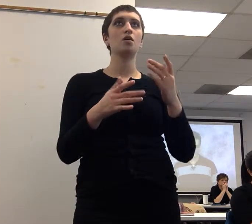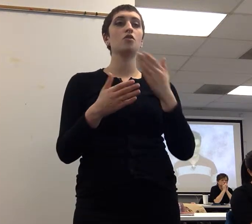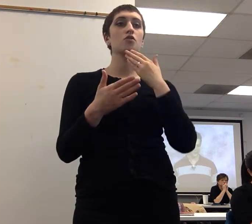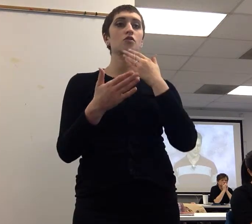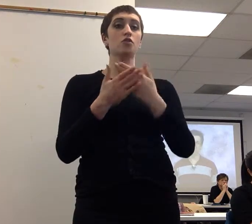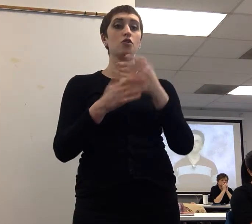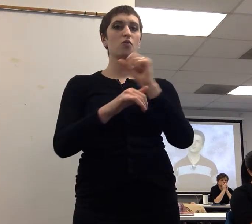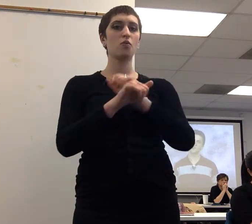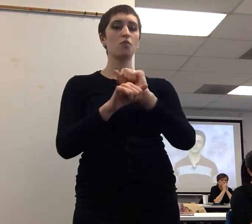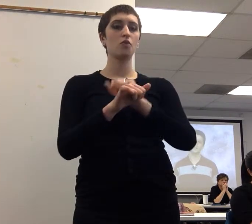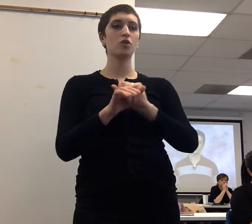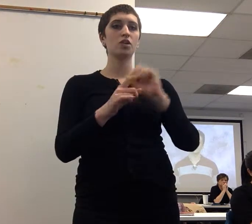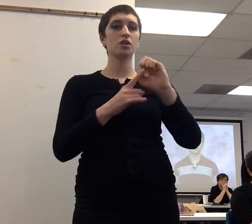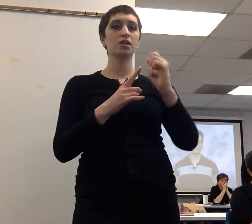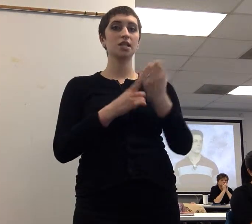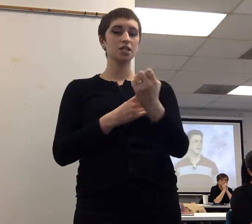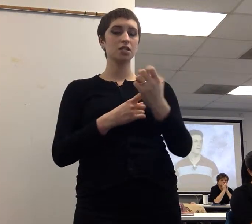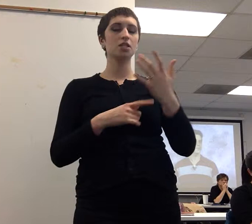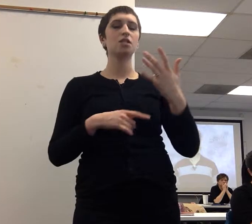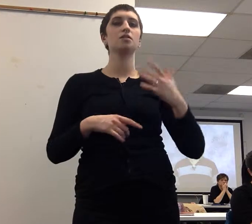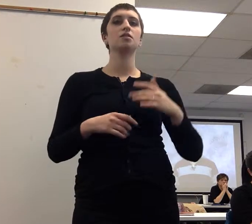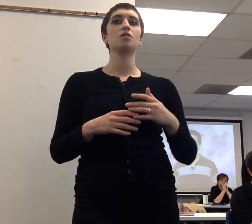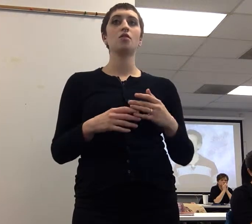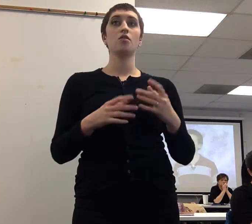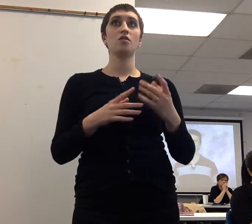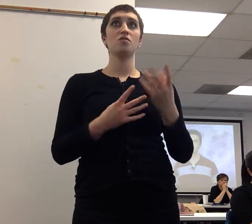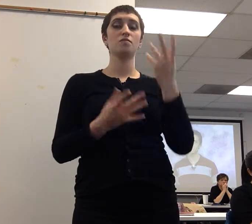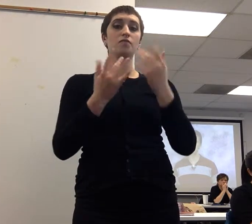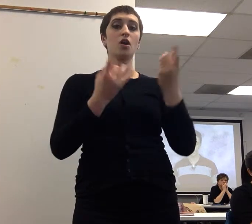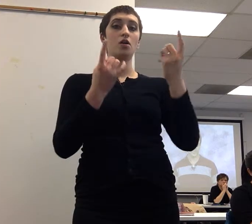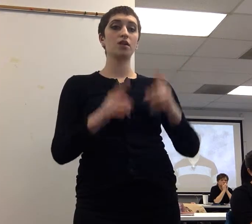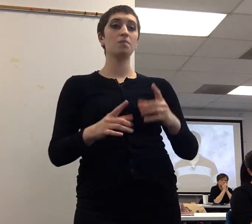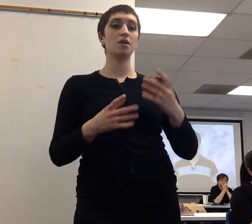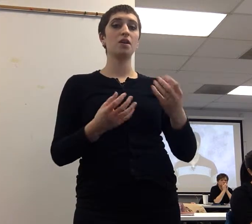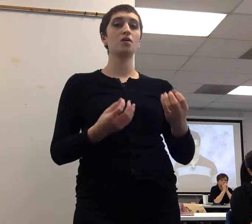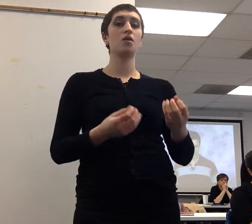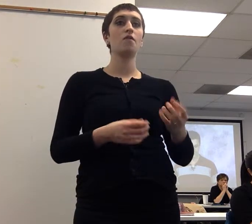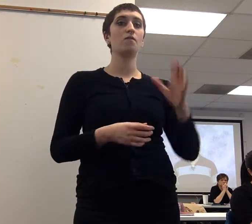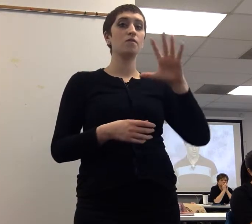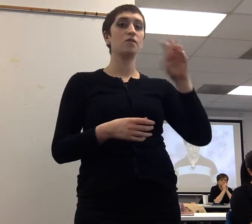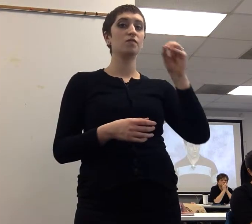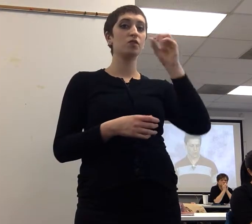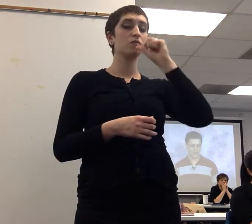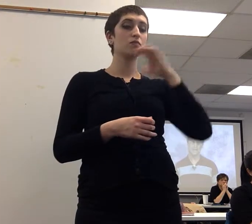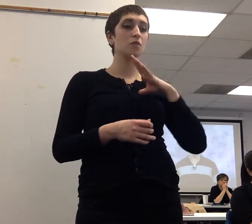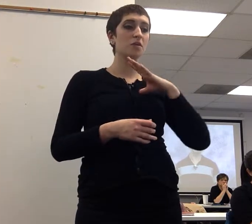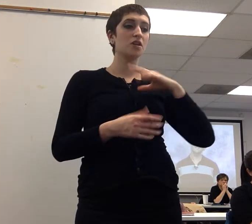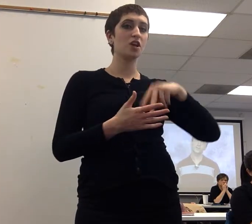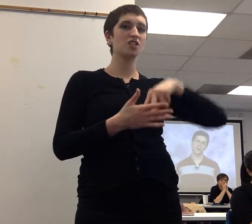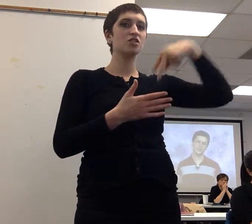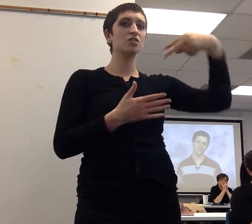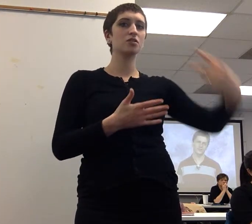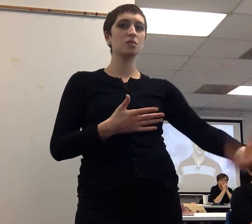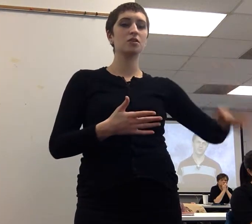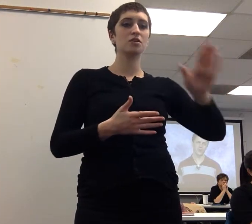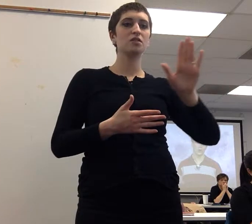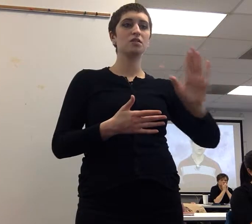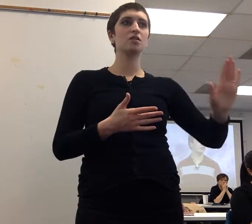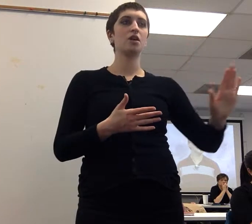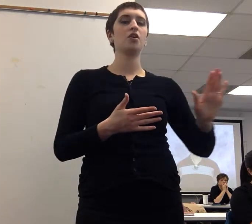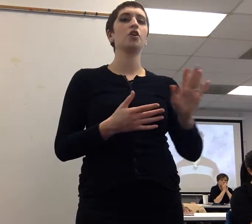hours, 6 days a week, overtime and Sundays, no pay. Wages in the garment